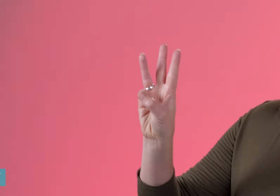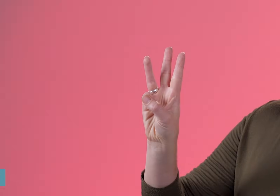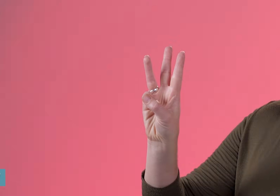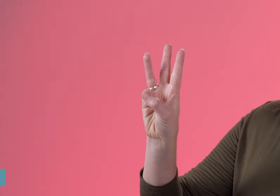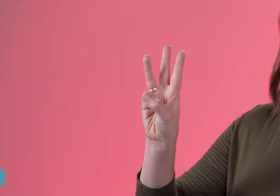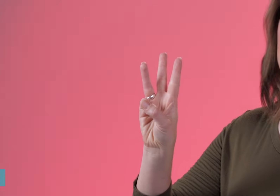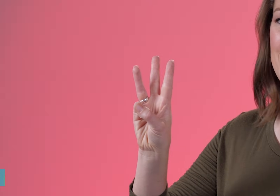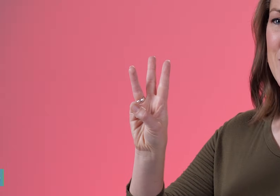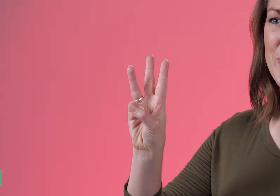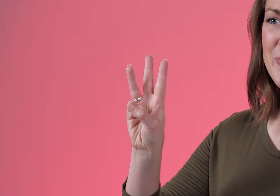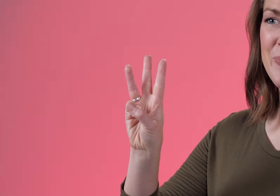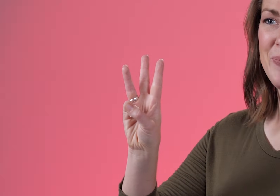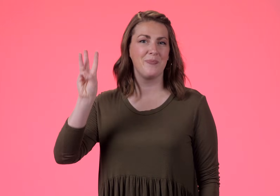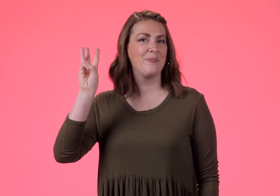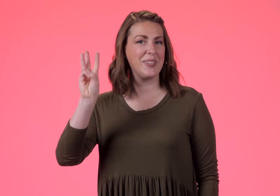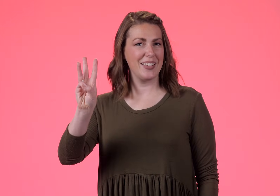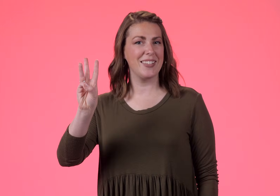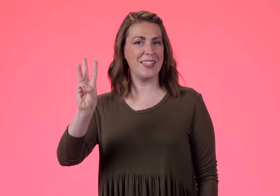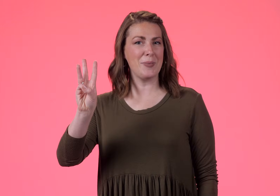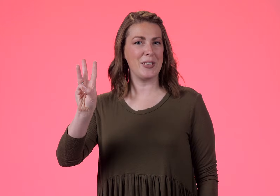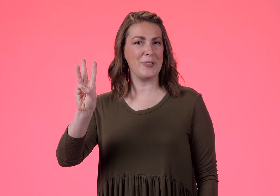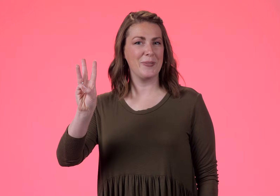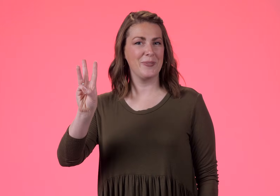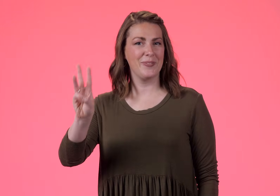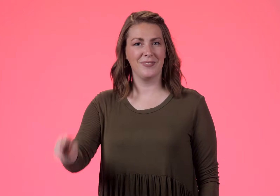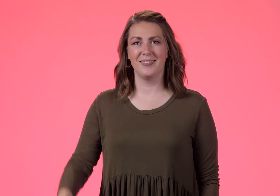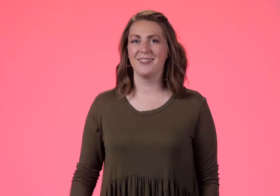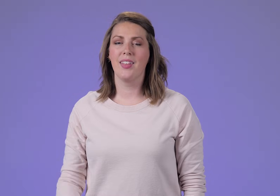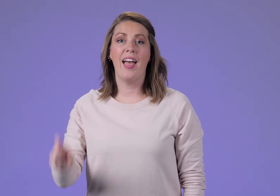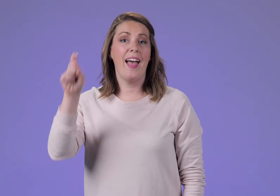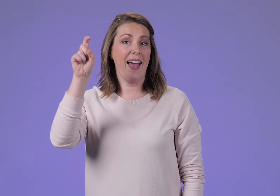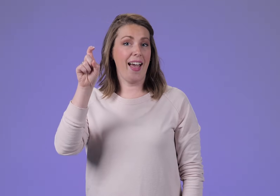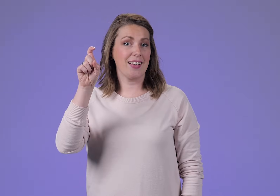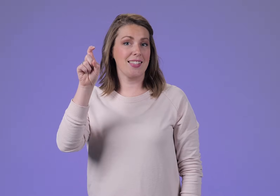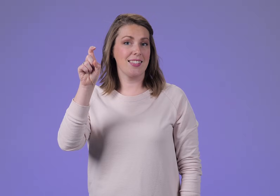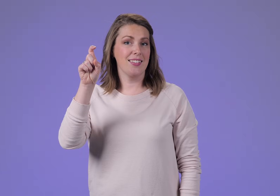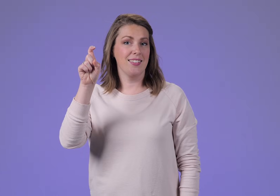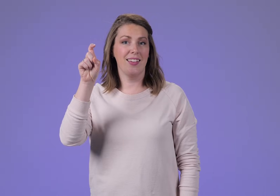It looks like a W. W. X.